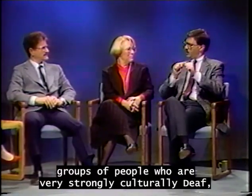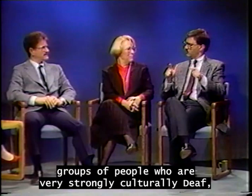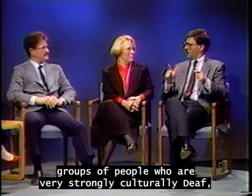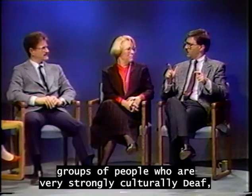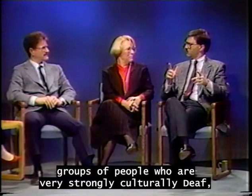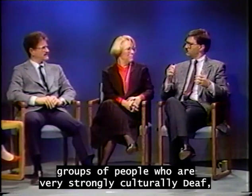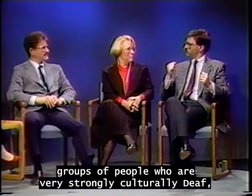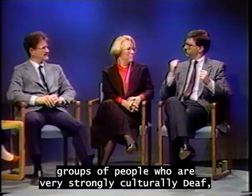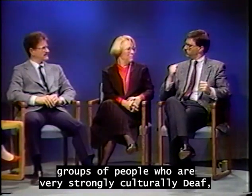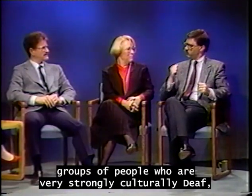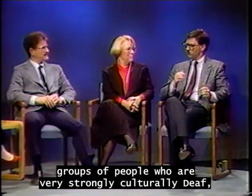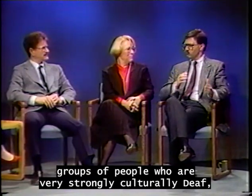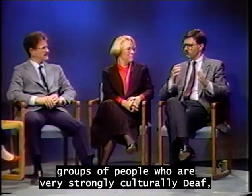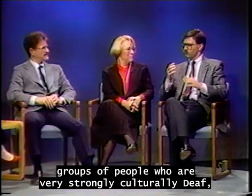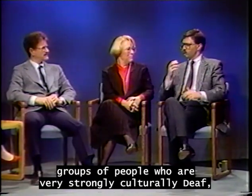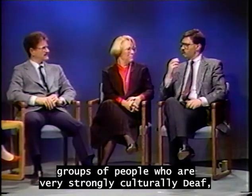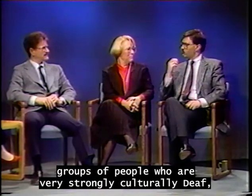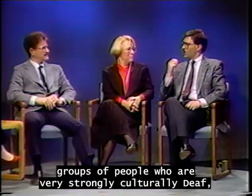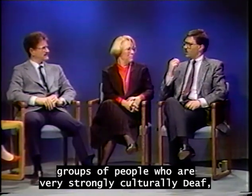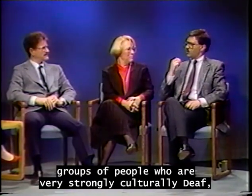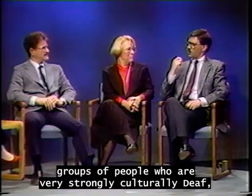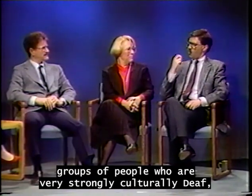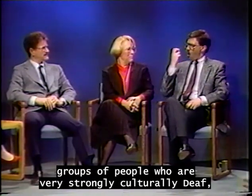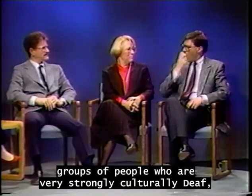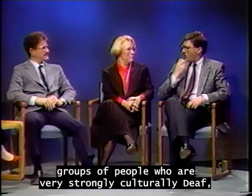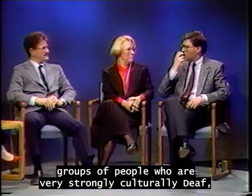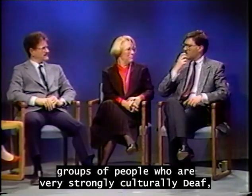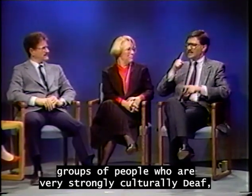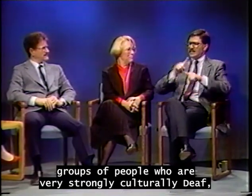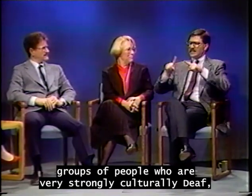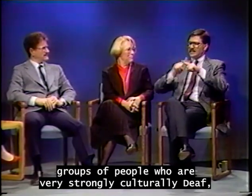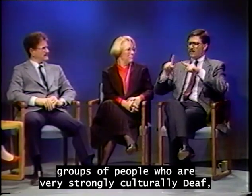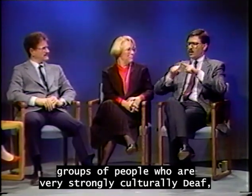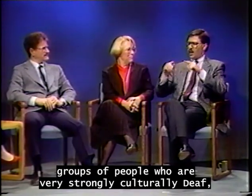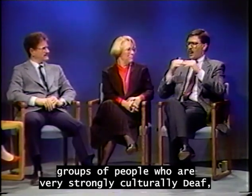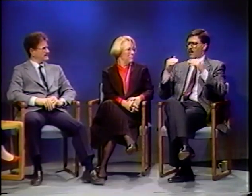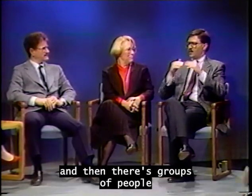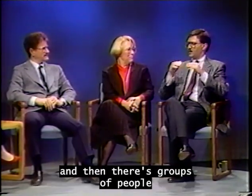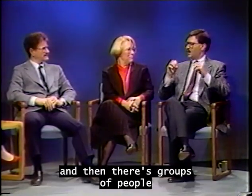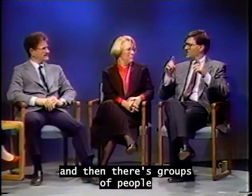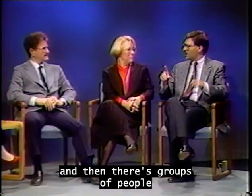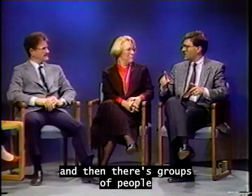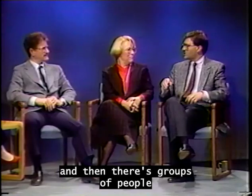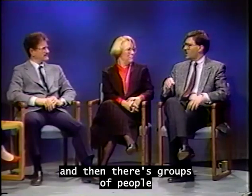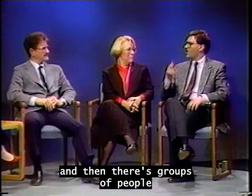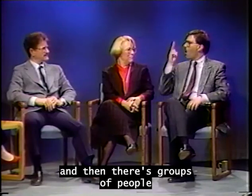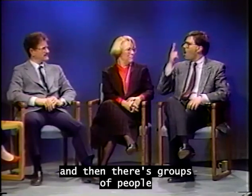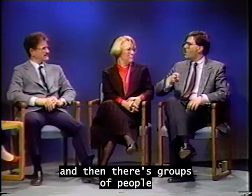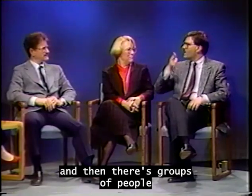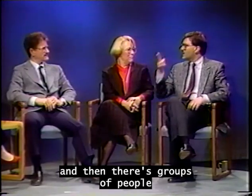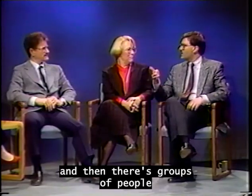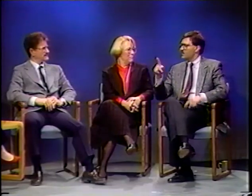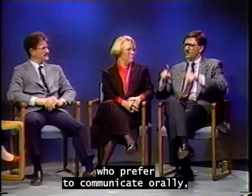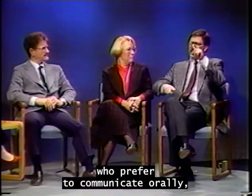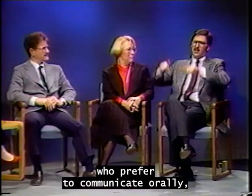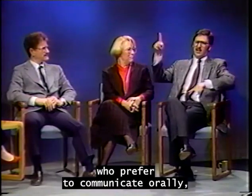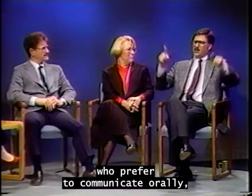Groups of people who are very strongly culturally deaf. And then there's groups of people who prefer